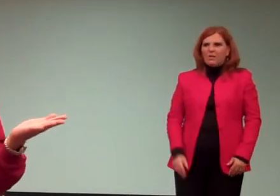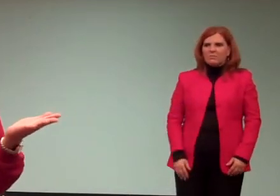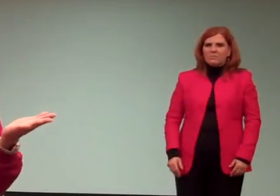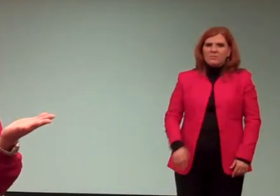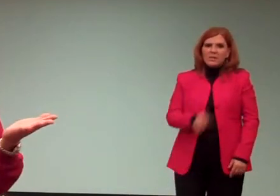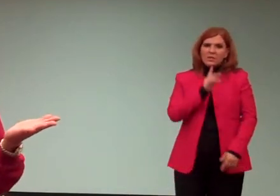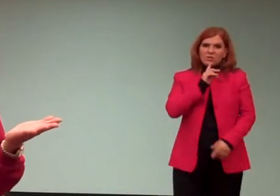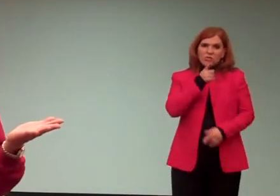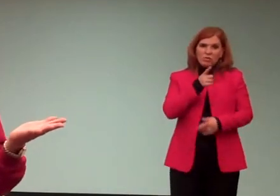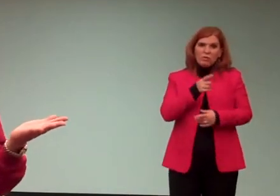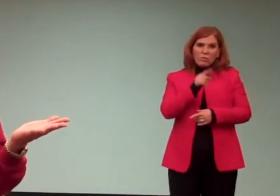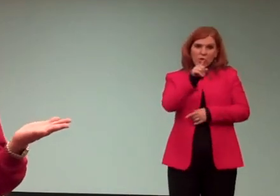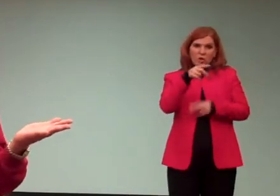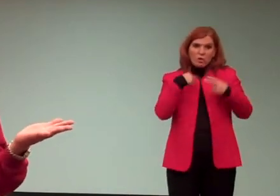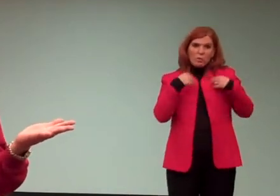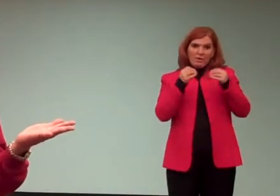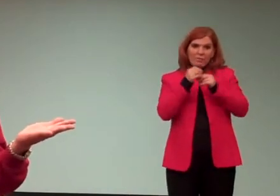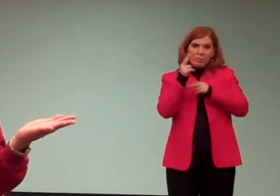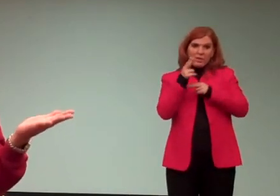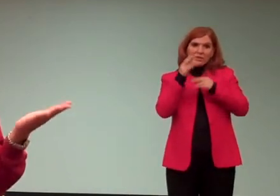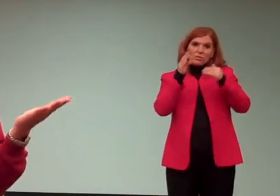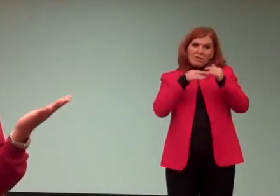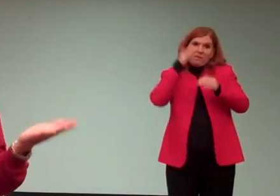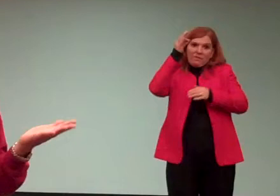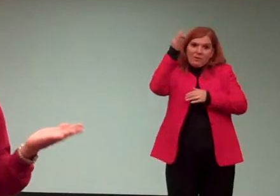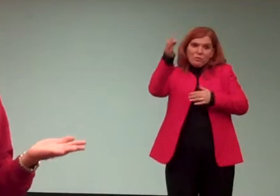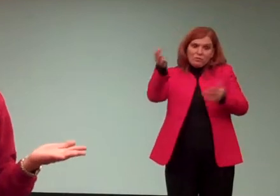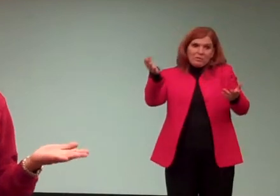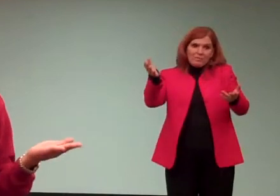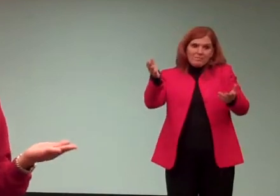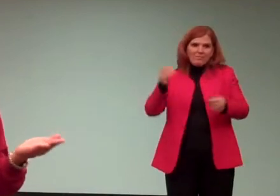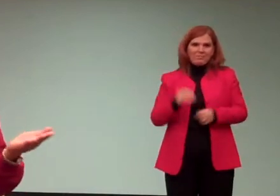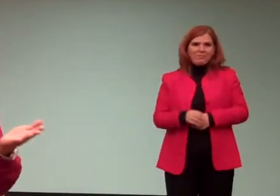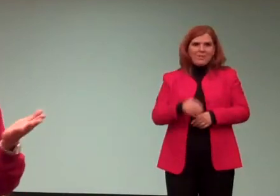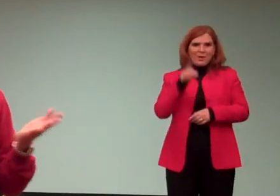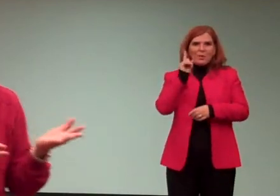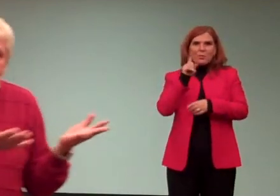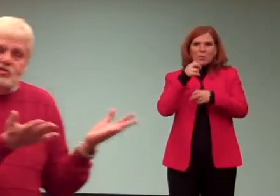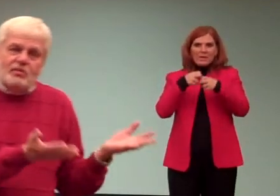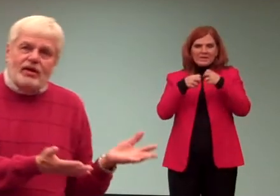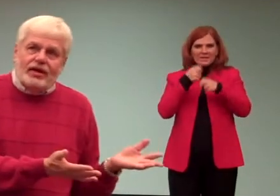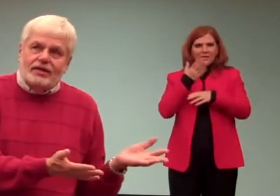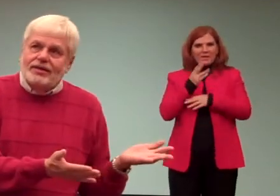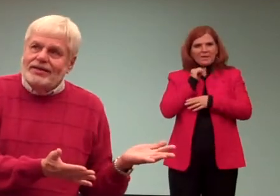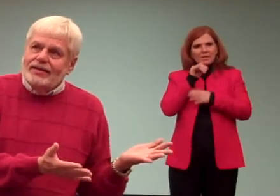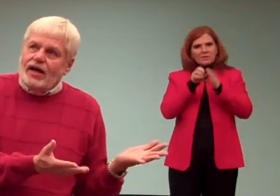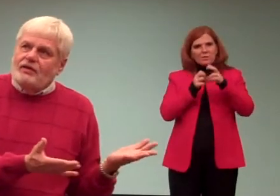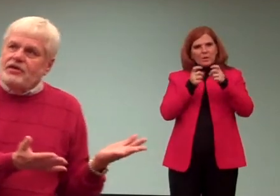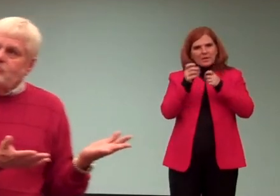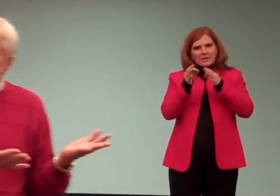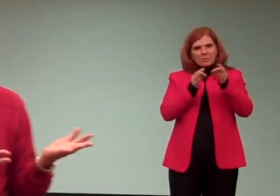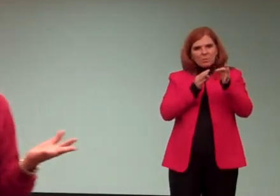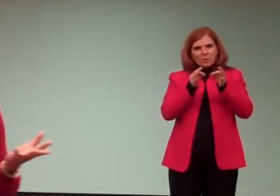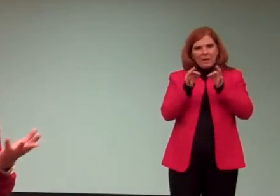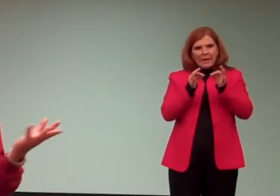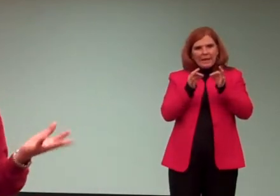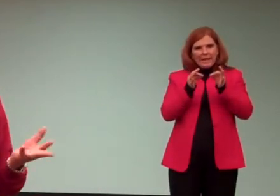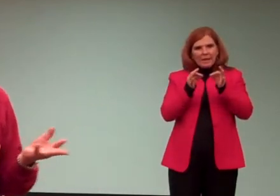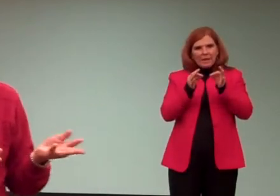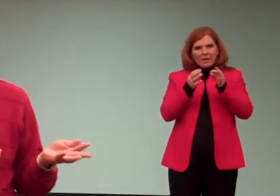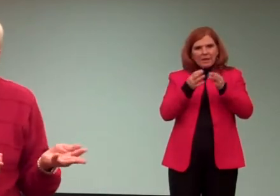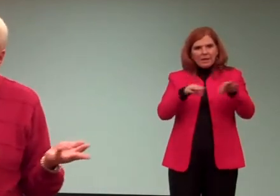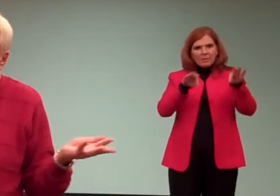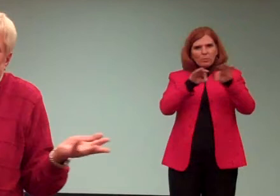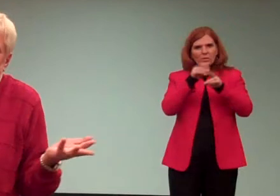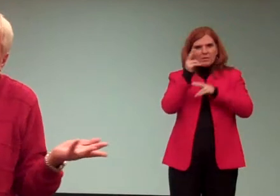It's true. It's true. Now, one of the most difficult things is to try to explain the significance